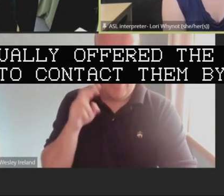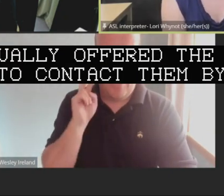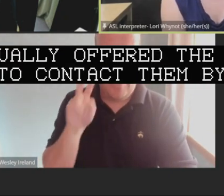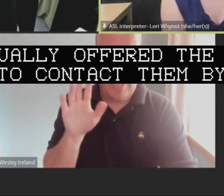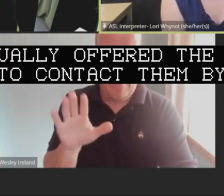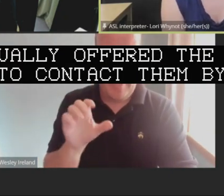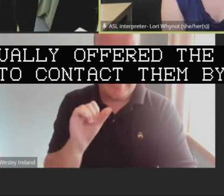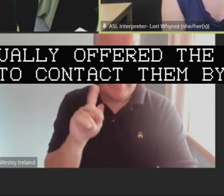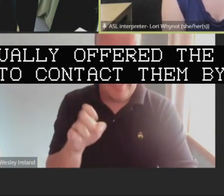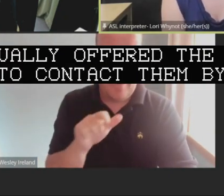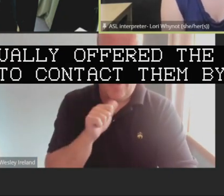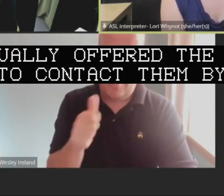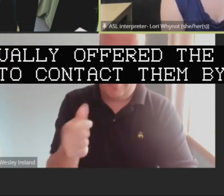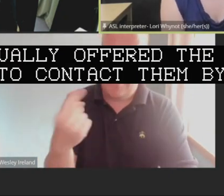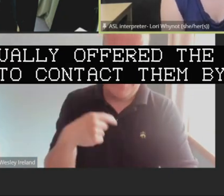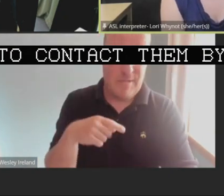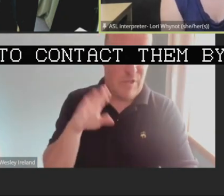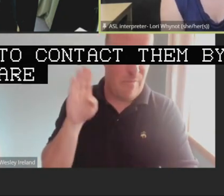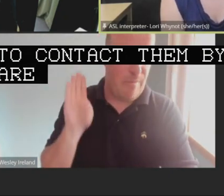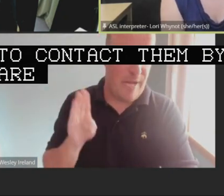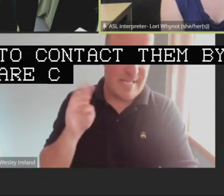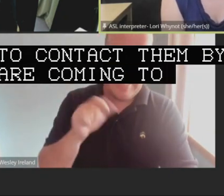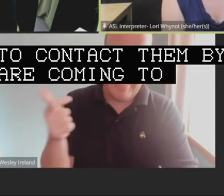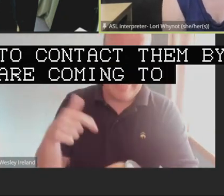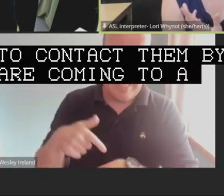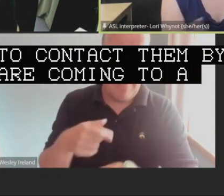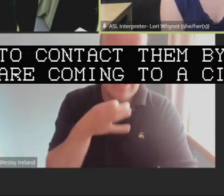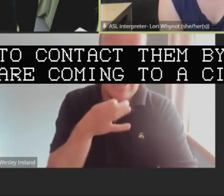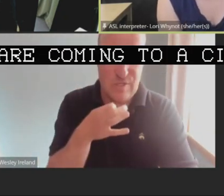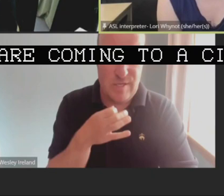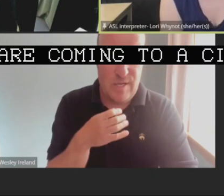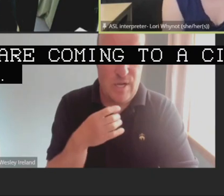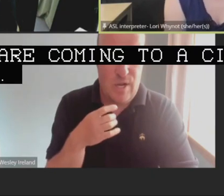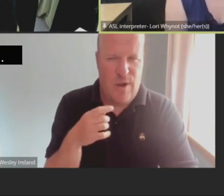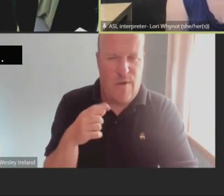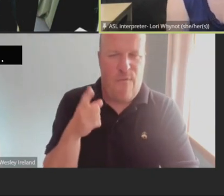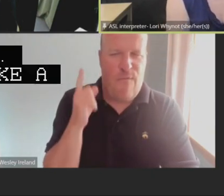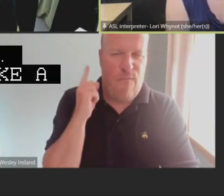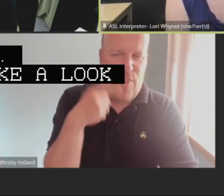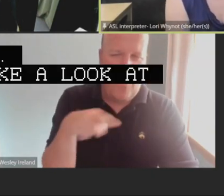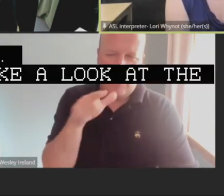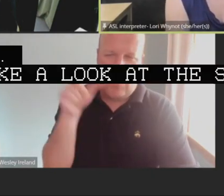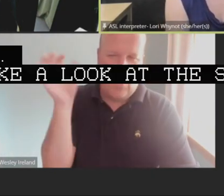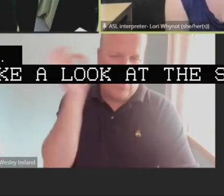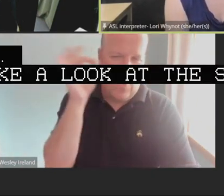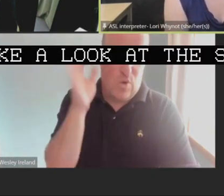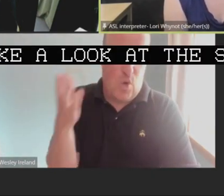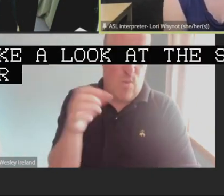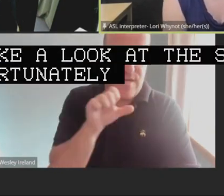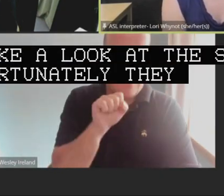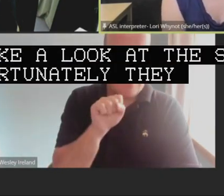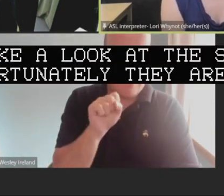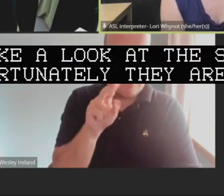city near you. And I did take a look at their site, but unfortunately they're not coming to Boston anytime